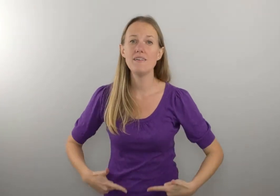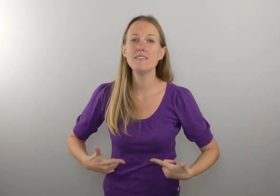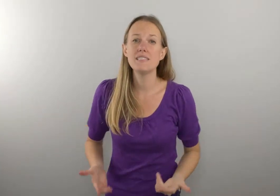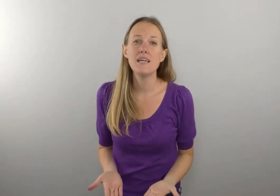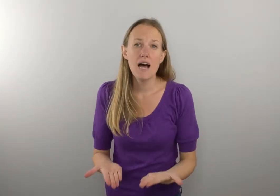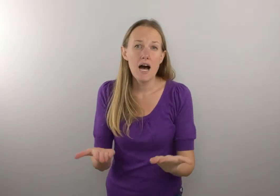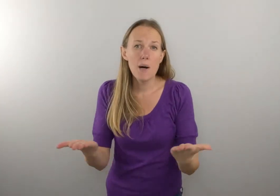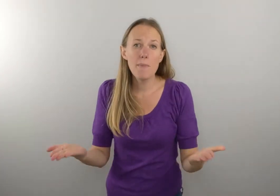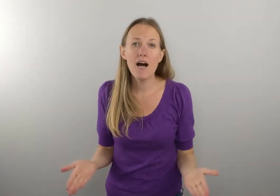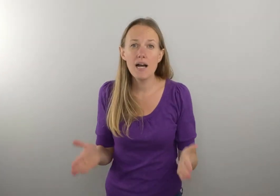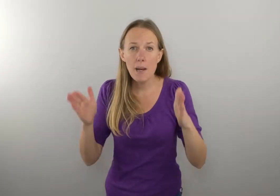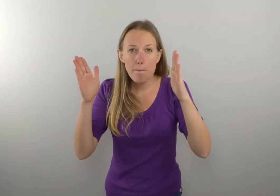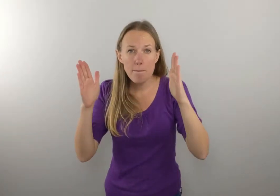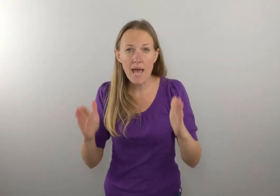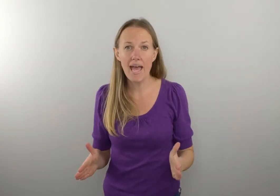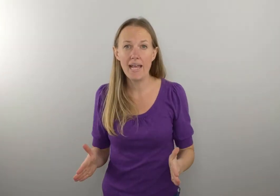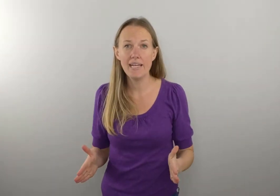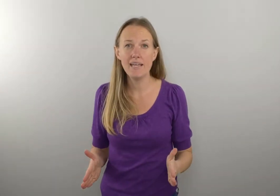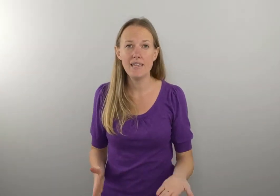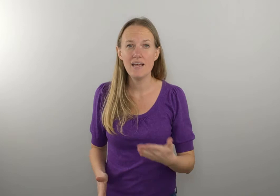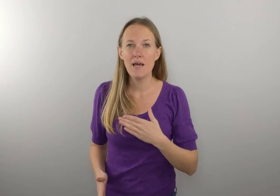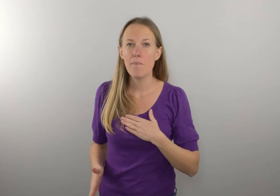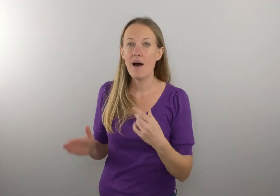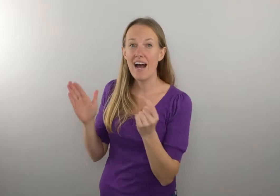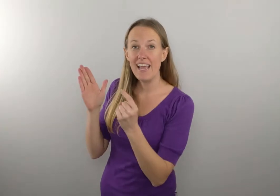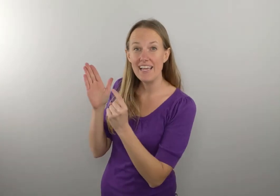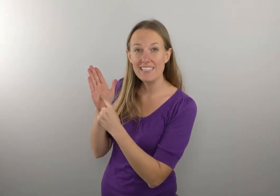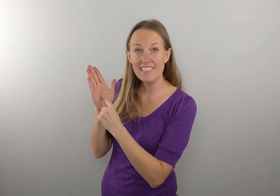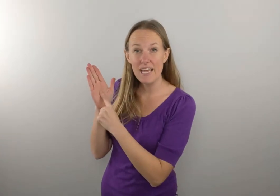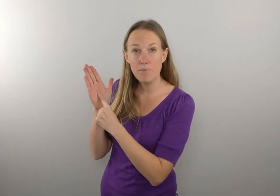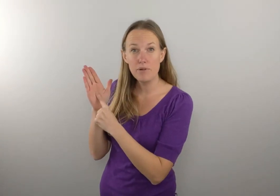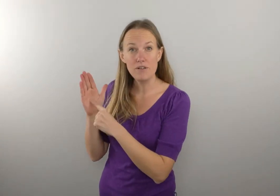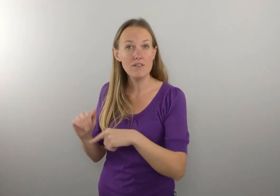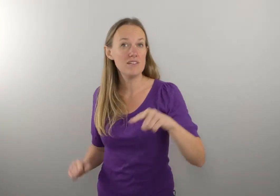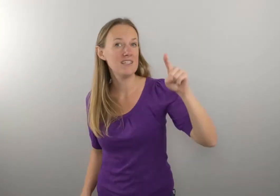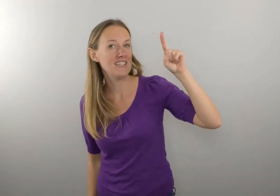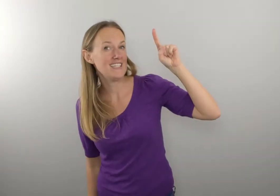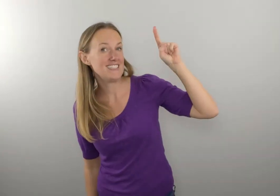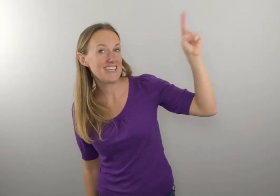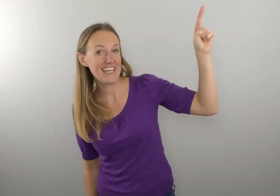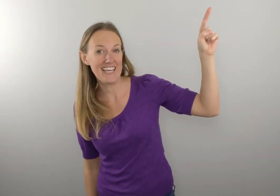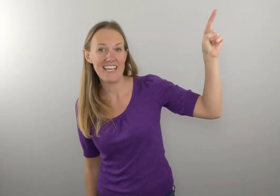dwelt among men. My example is he.